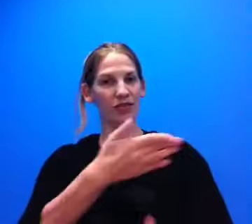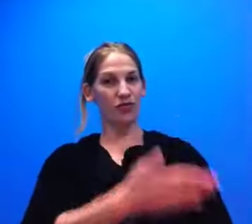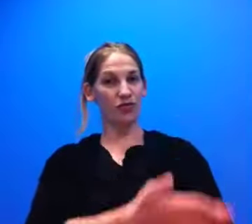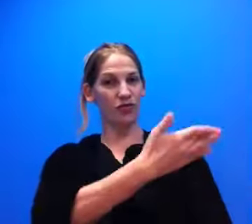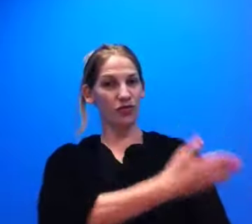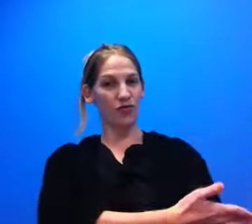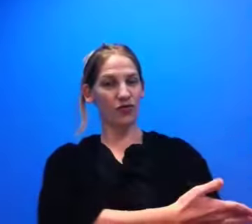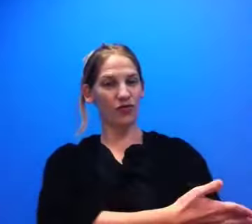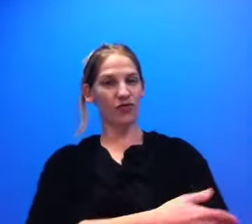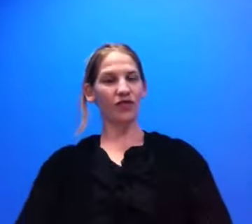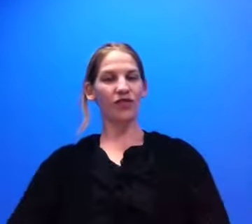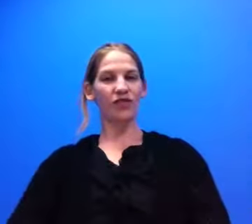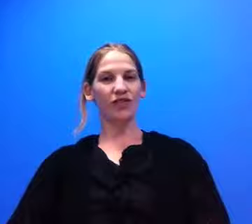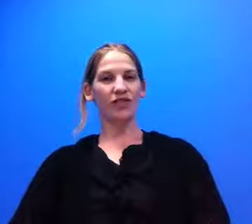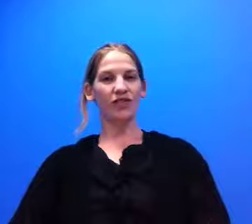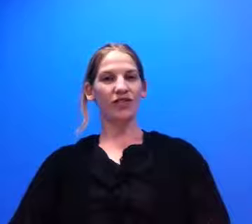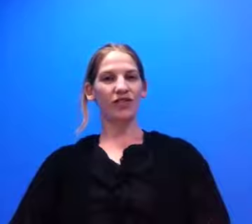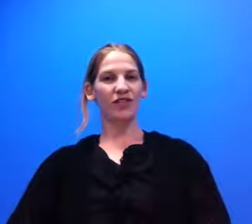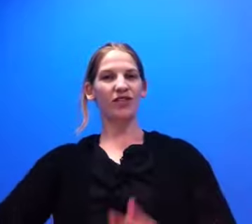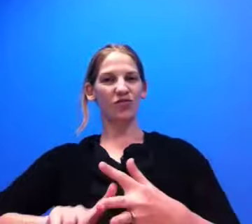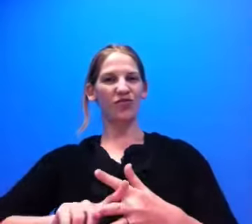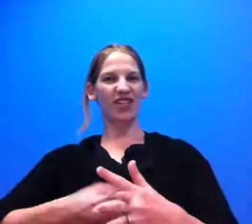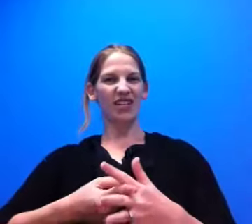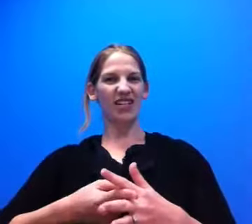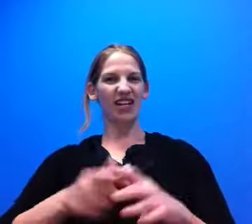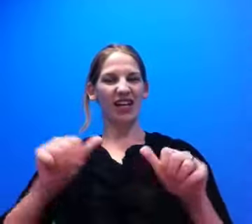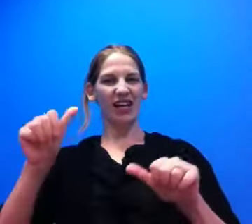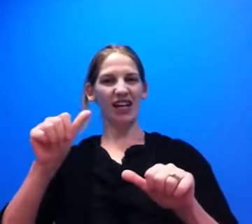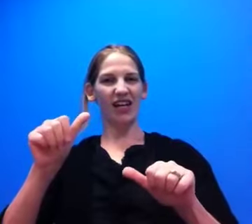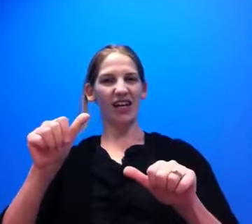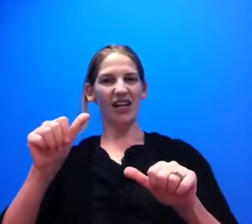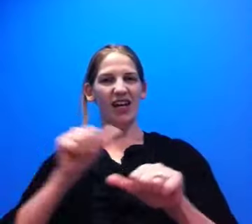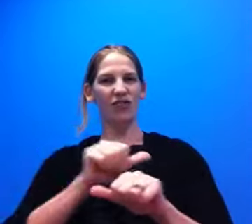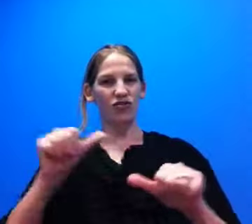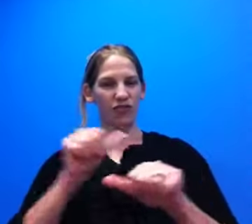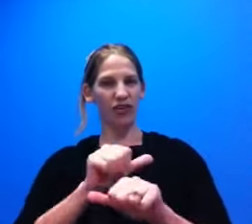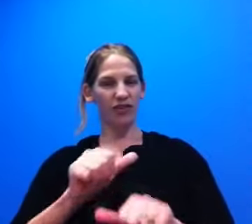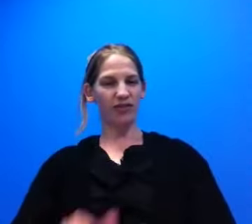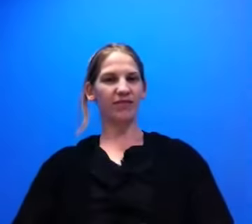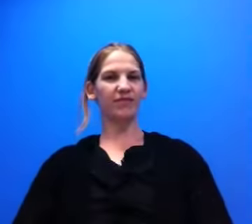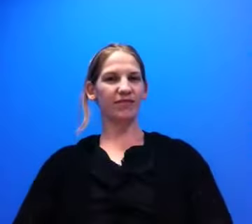in your workbook, and let me just leave you with one thought. Get to work.